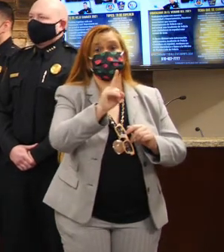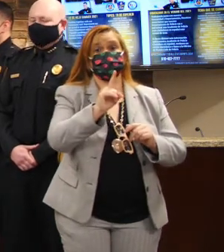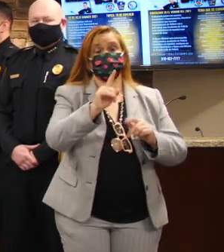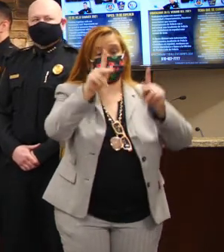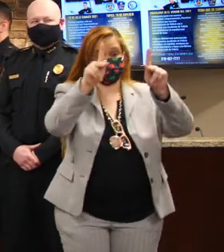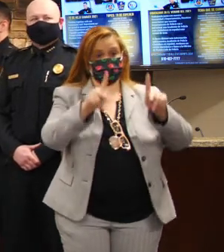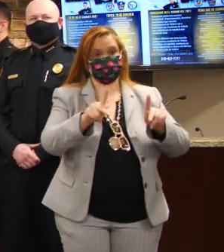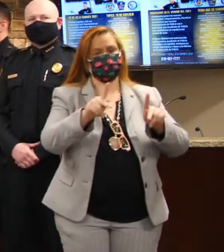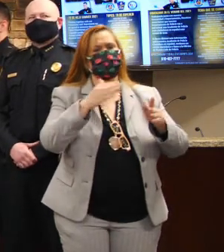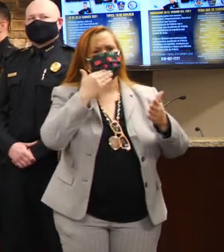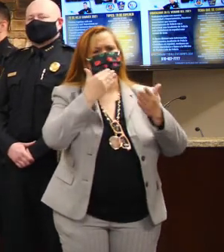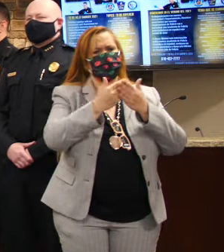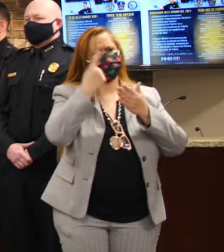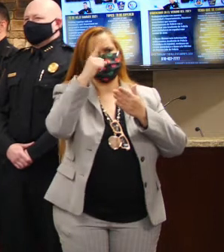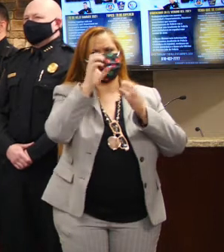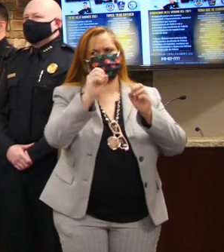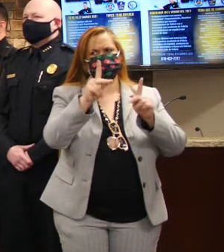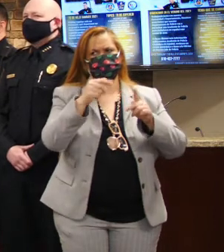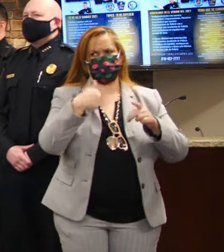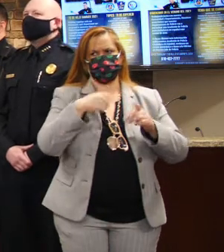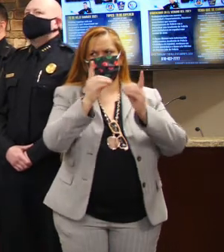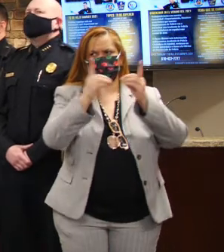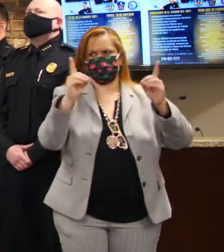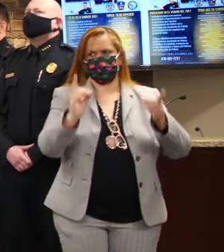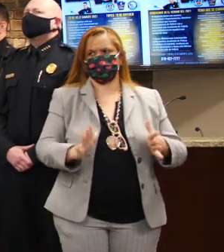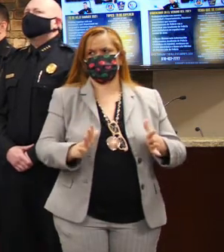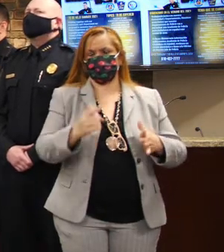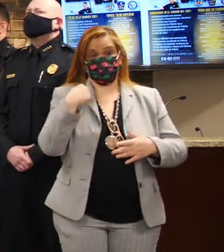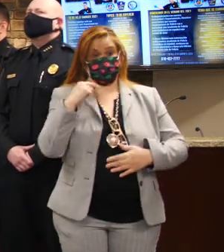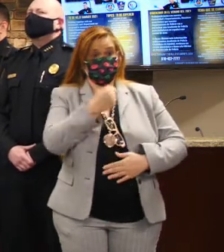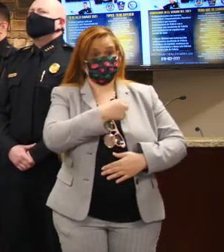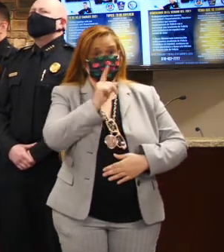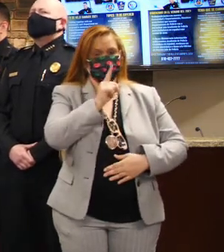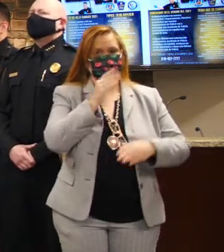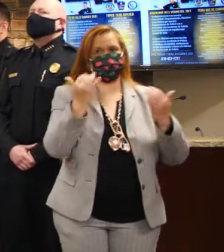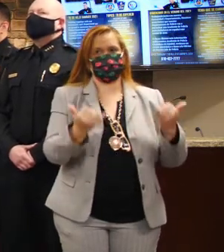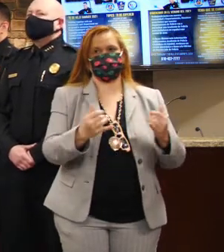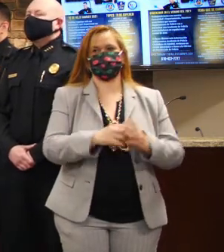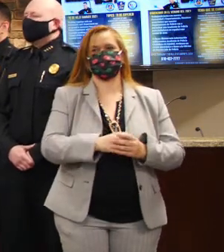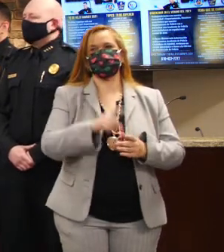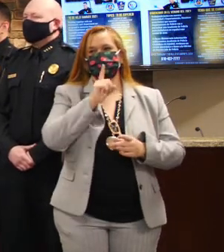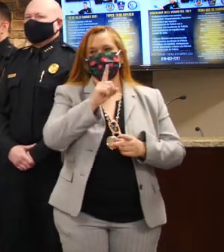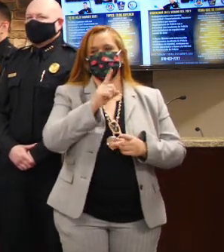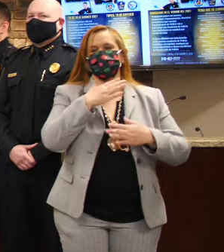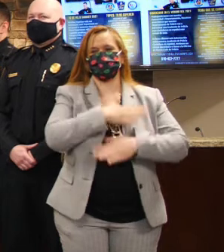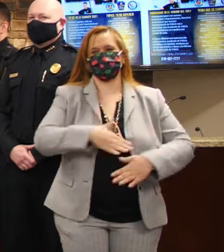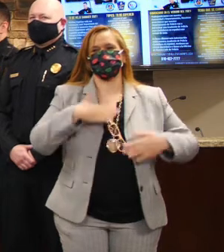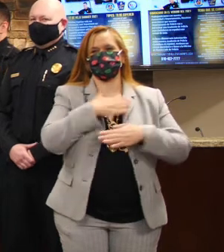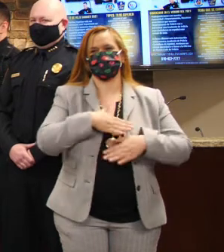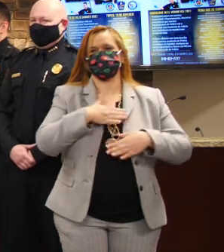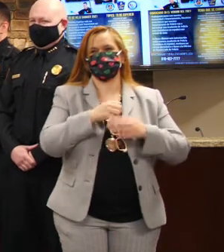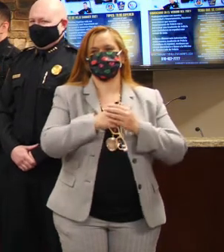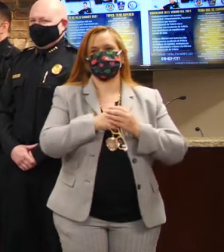la pasión que yo tengo por este trabajo y este departamento. Y lo más importante, señalarles que nosotros estamos aquí para ustedes, contrario a lo